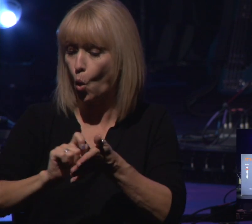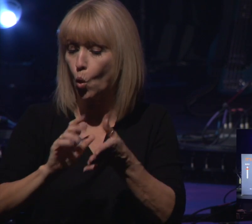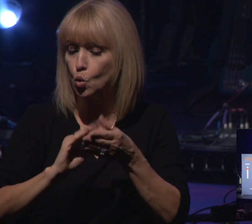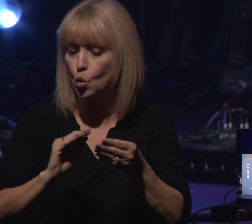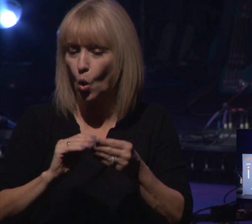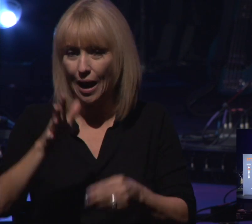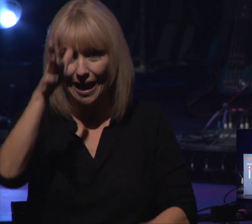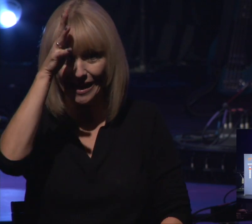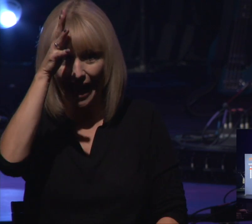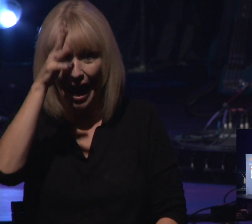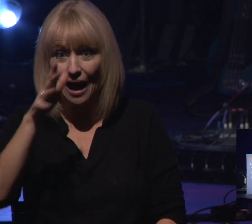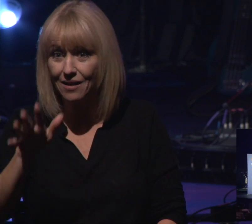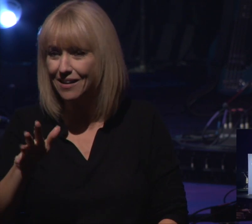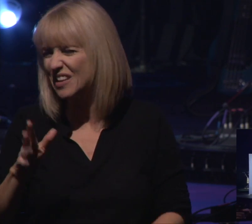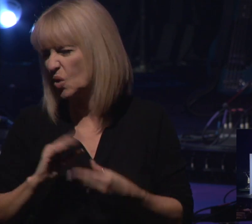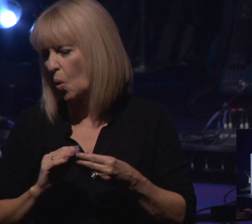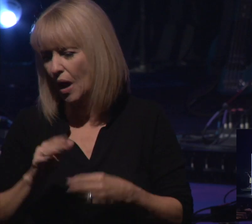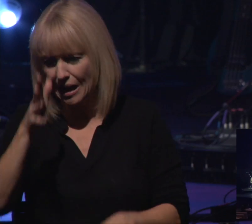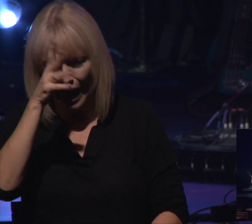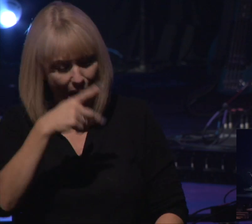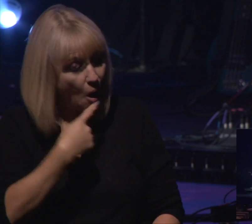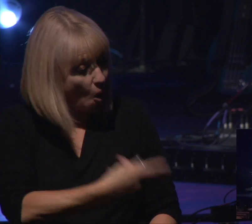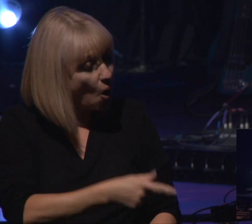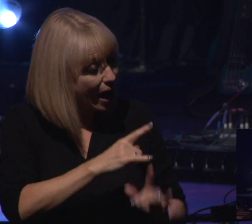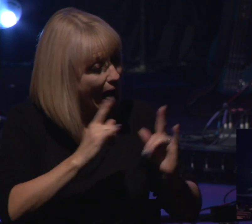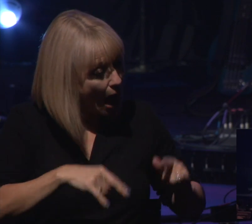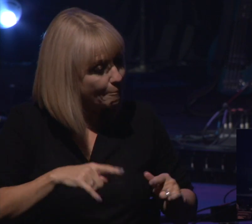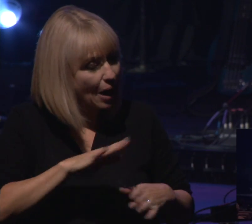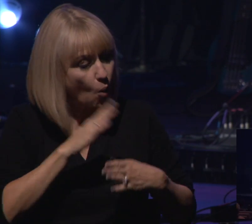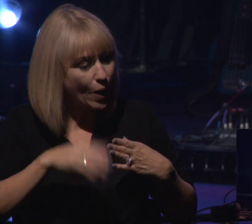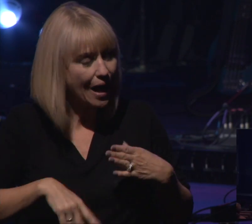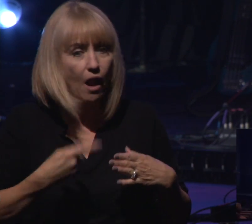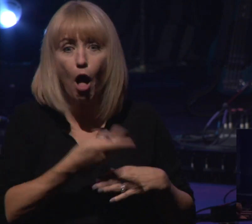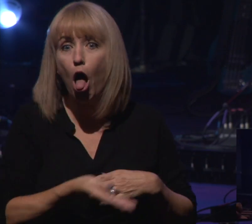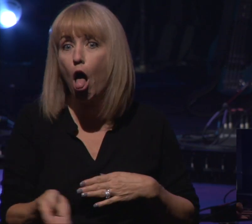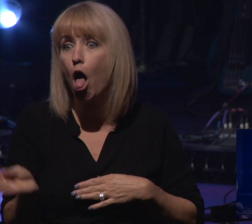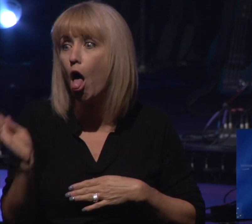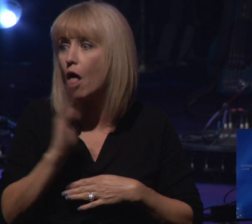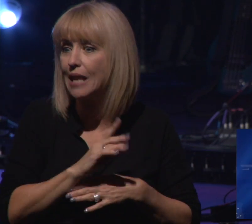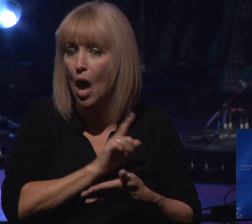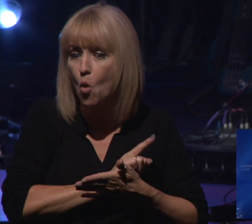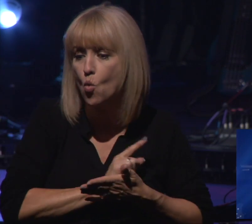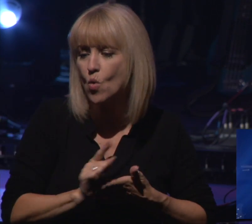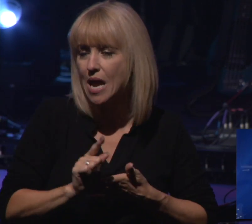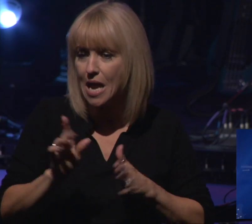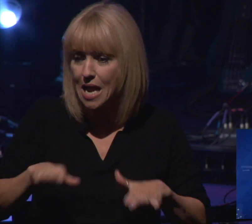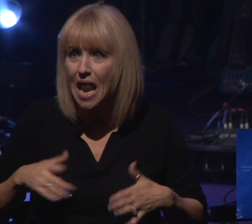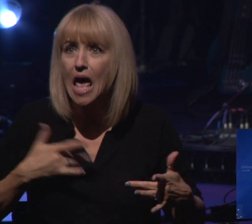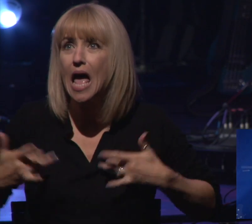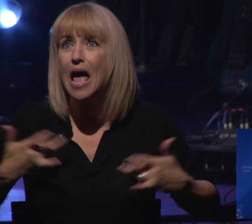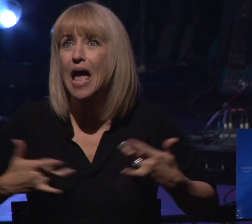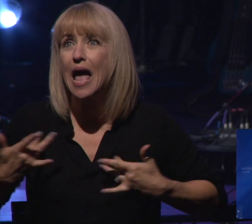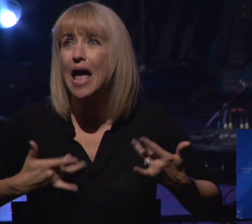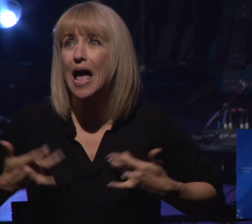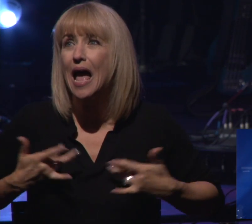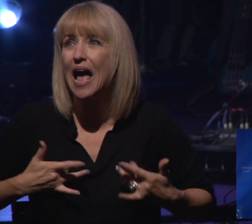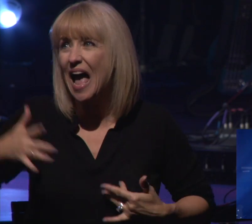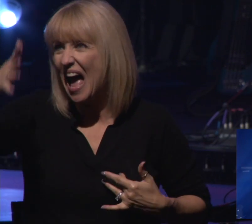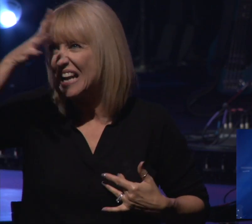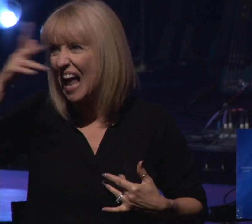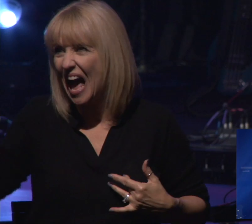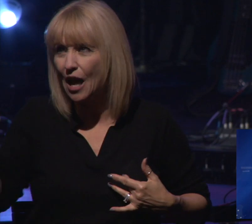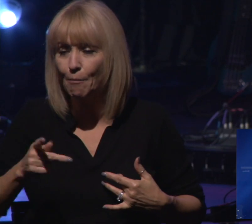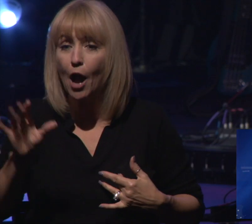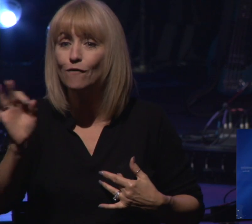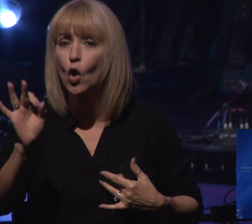was heartbreaking, about a dad who promised to take his son camping for the weekend. He was so excited all day Friday. He gets home and his dad's late. He comes